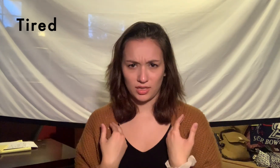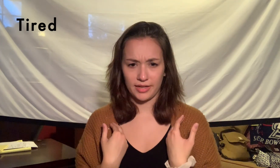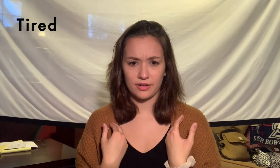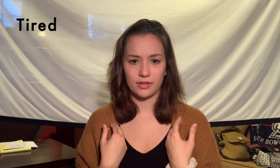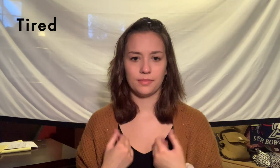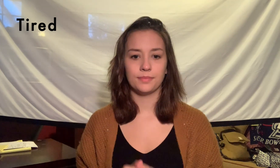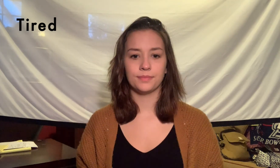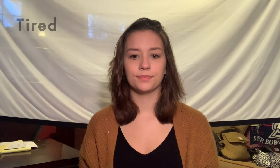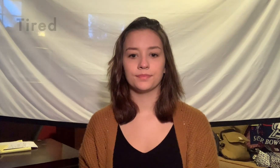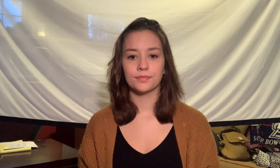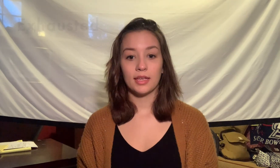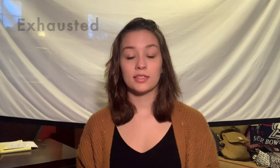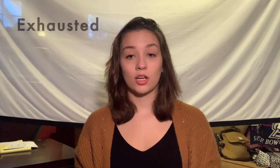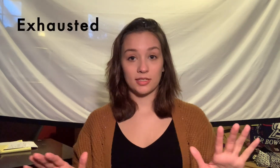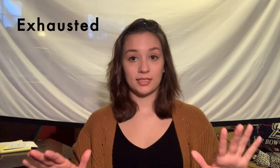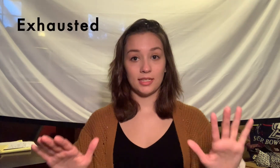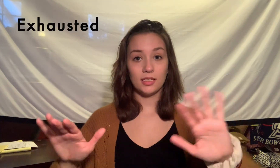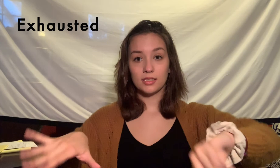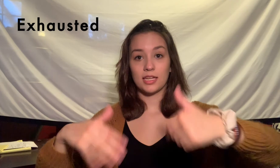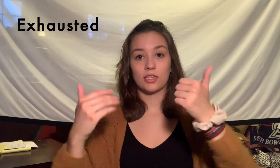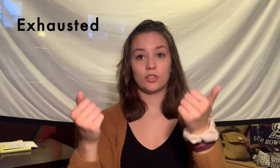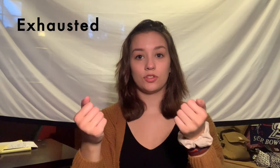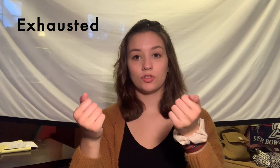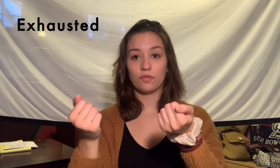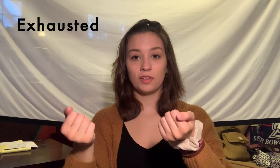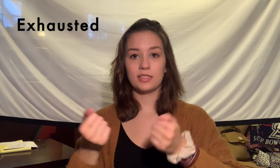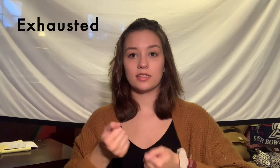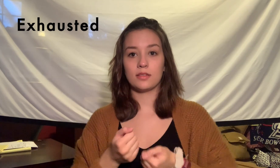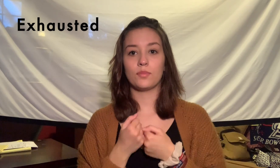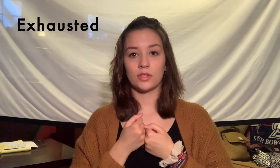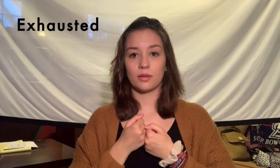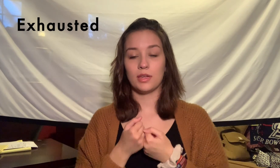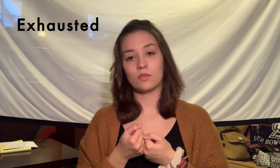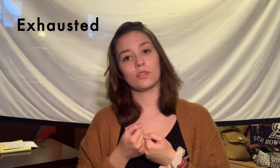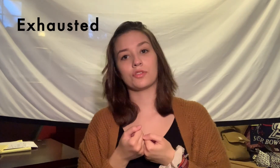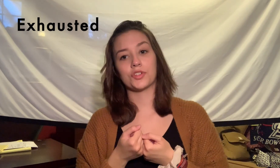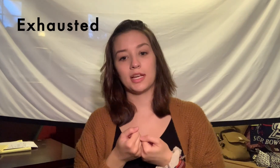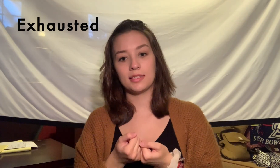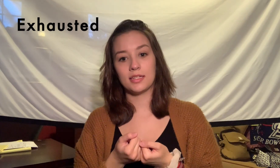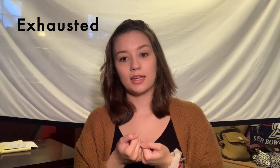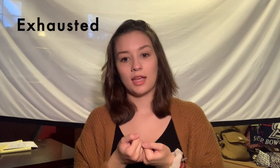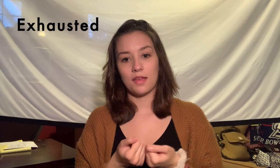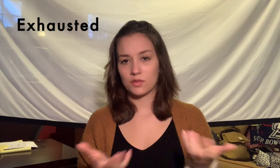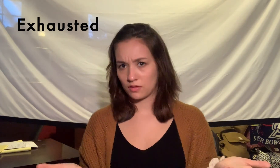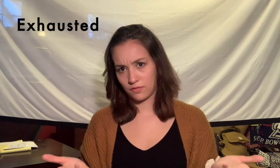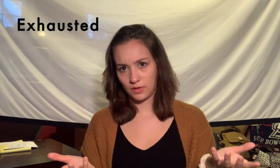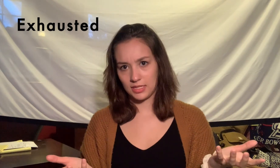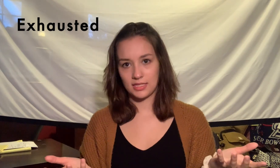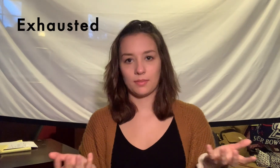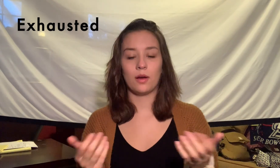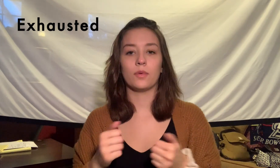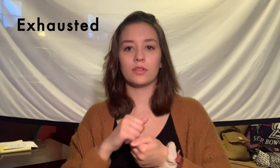tired. Exhausted, take two fists, put them in towards your chest and sort of release them outwards,